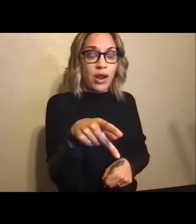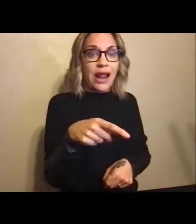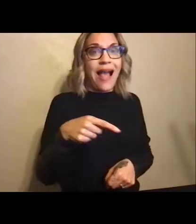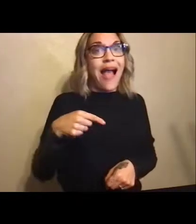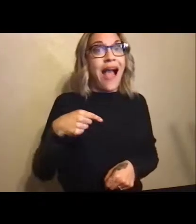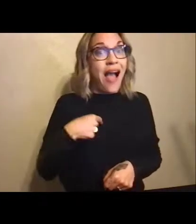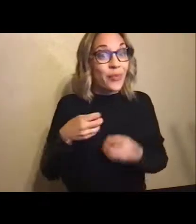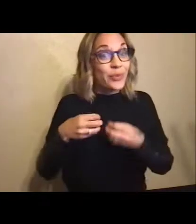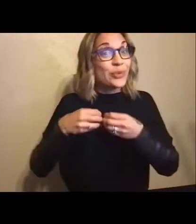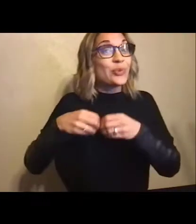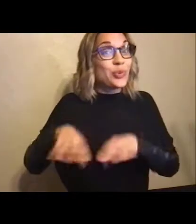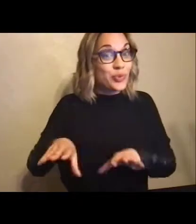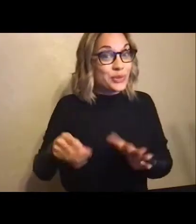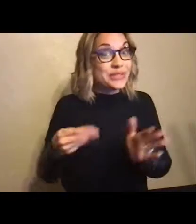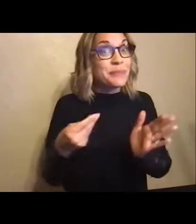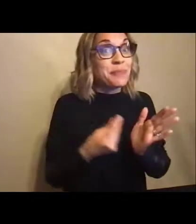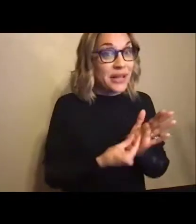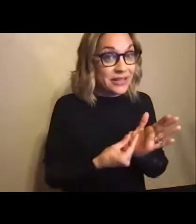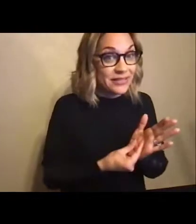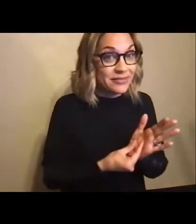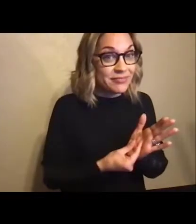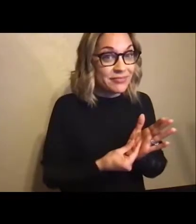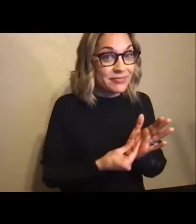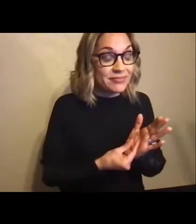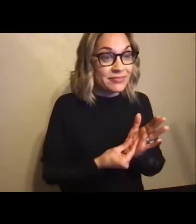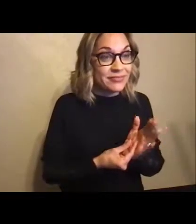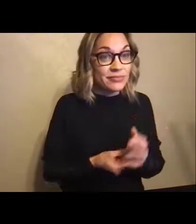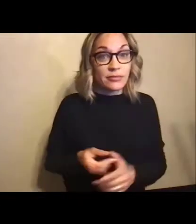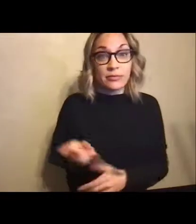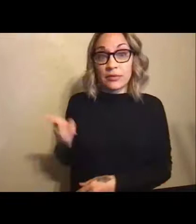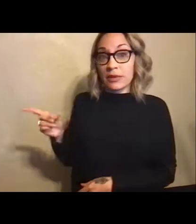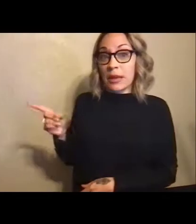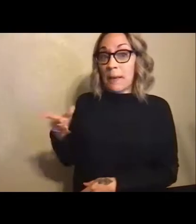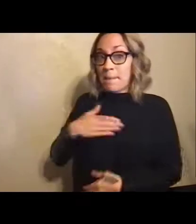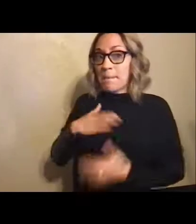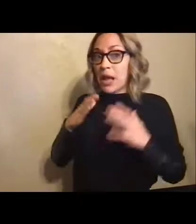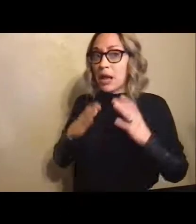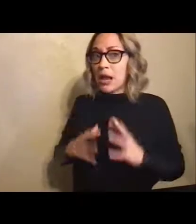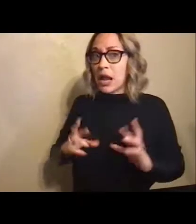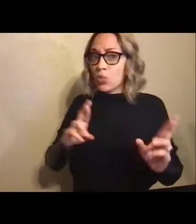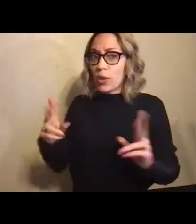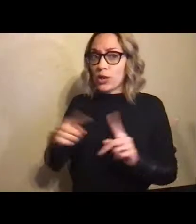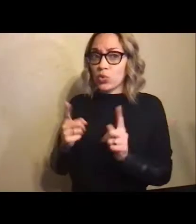If I committed the time to make this PowerPoint, I would have lost money.